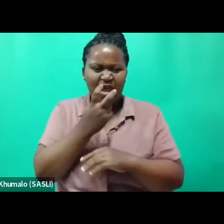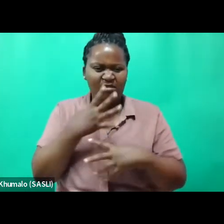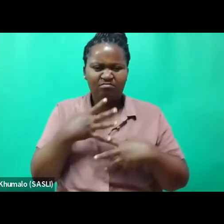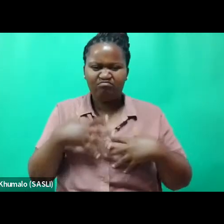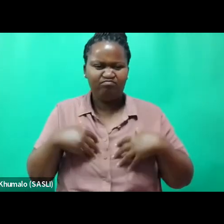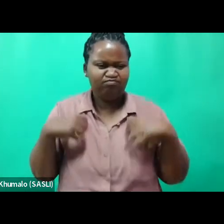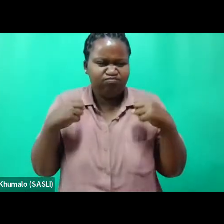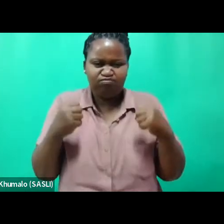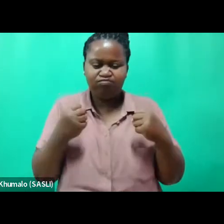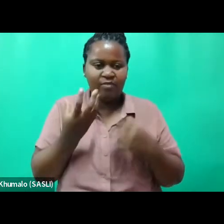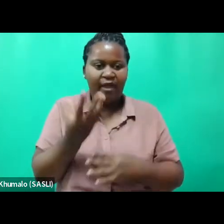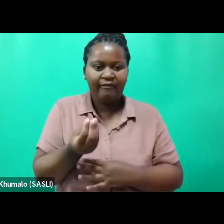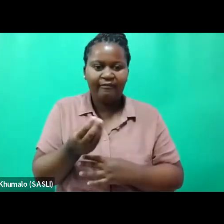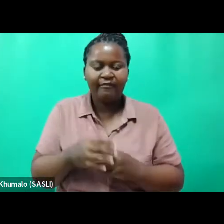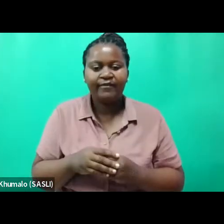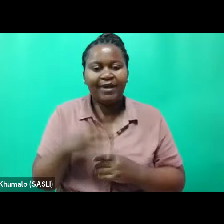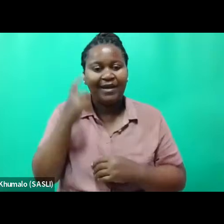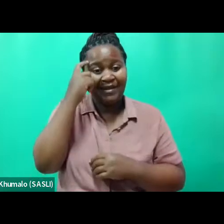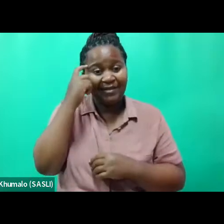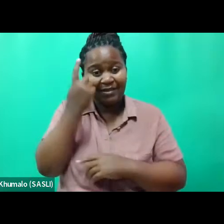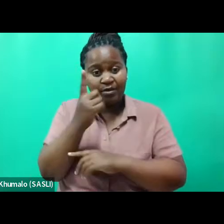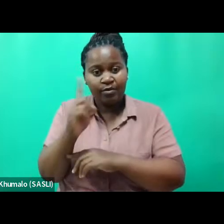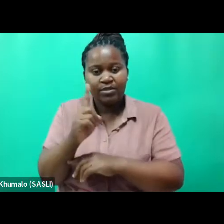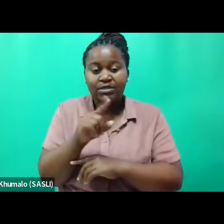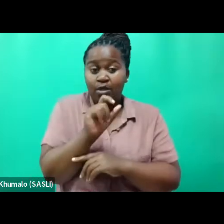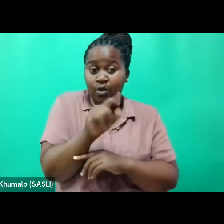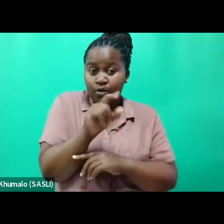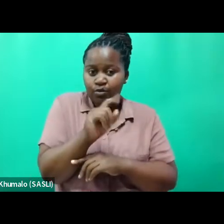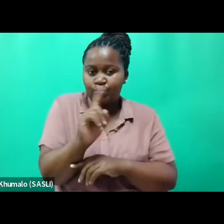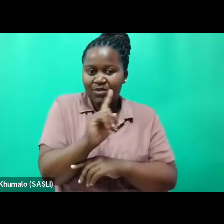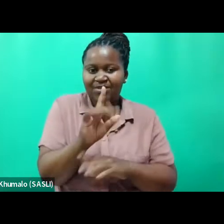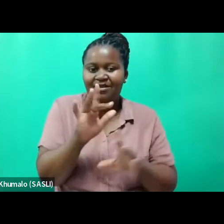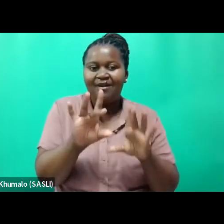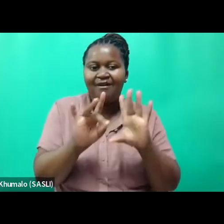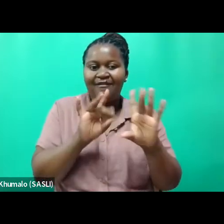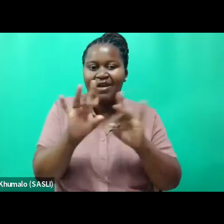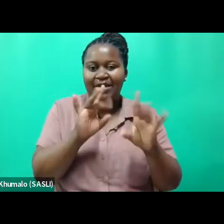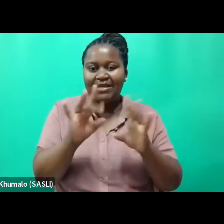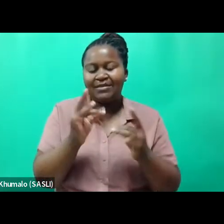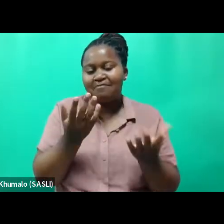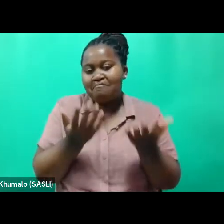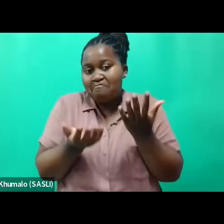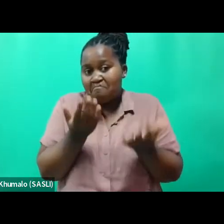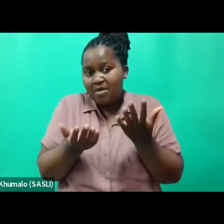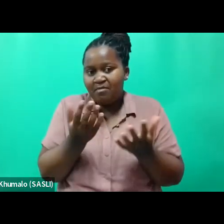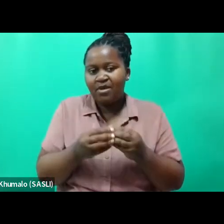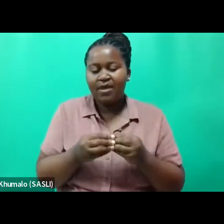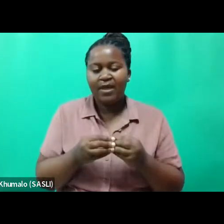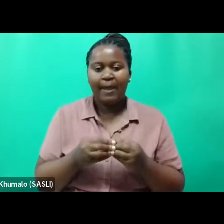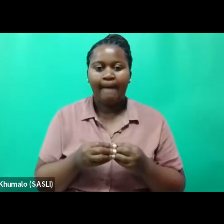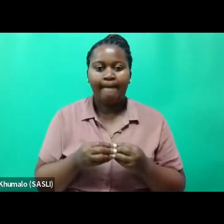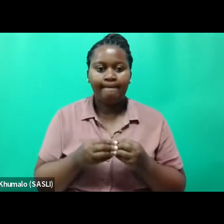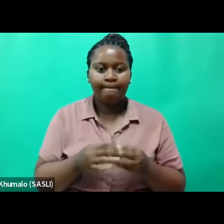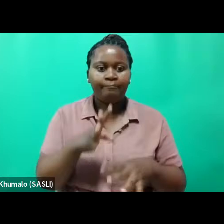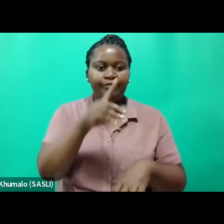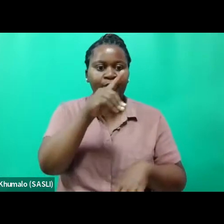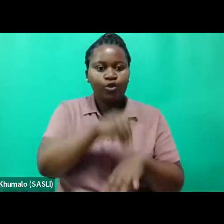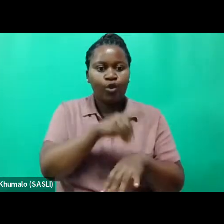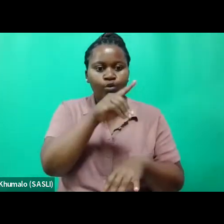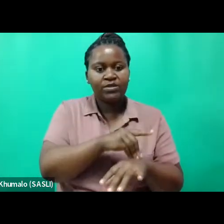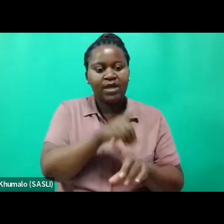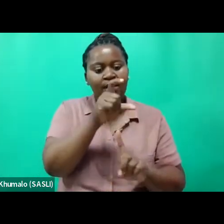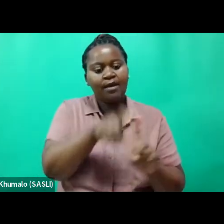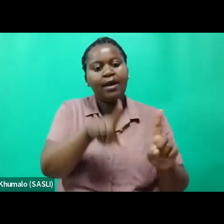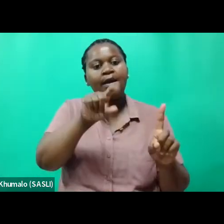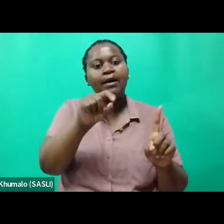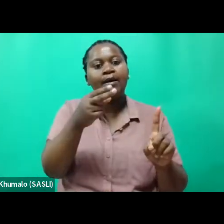I think those were the findings. If maybe I could, Dr. Tabane, do you allow me to